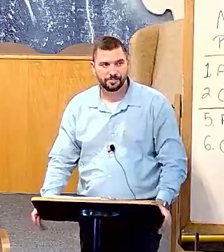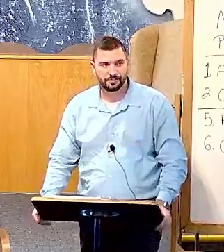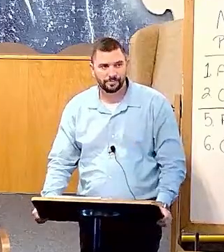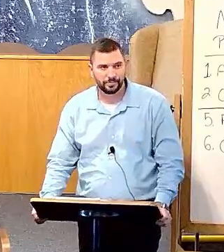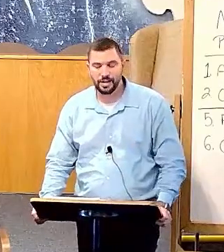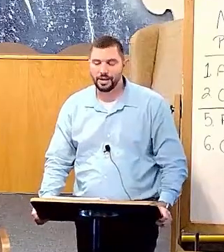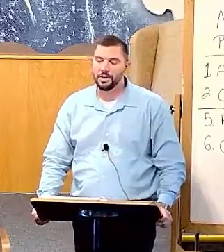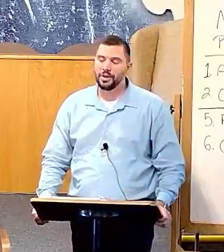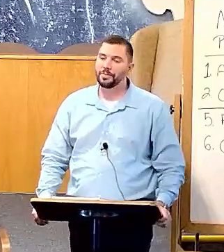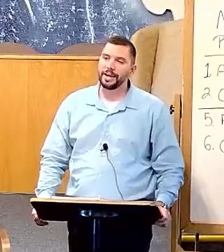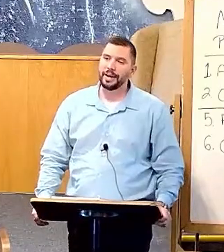Yeah, you have to be careful.